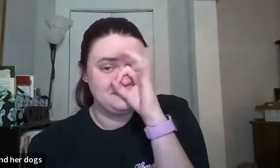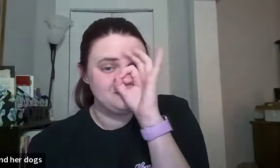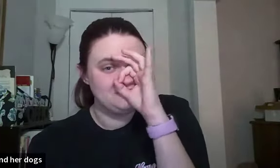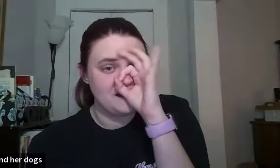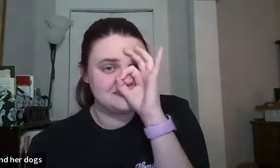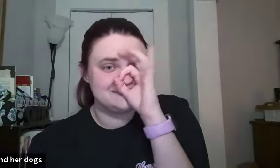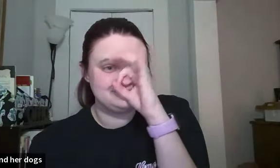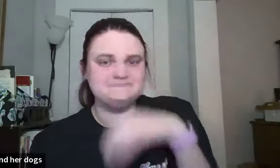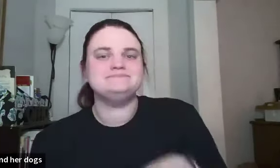Fox.